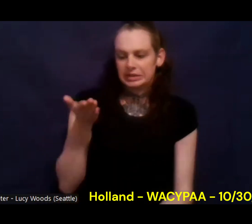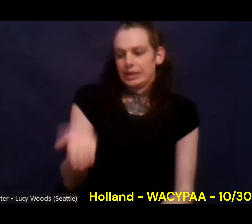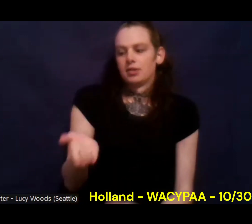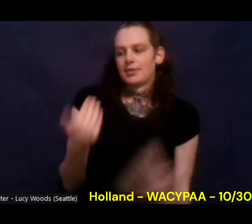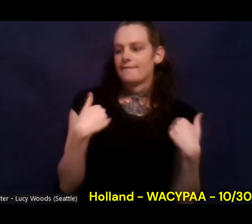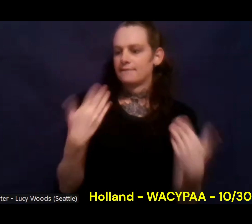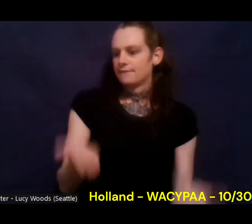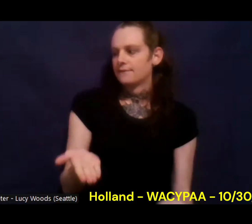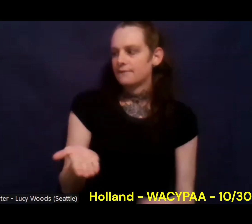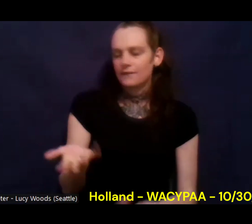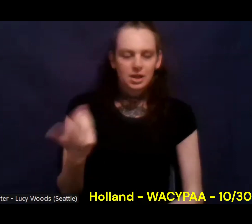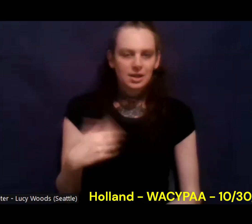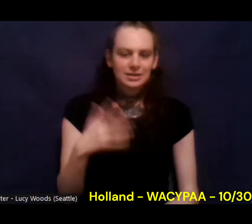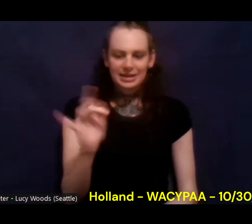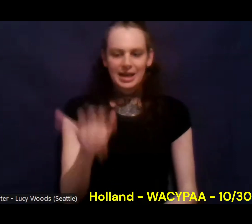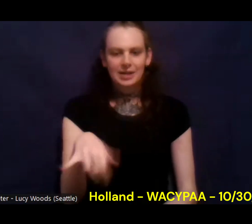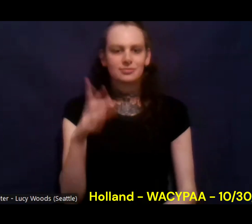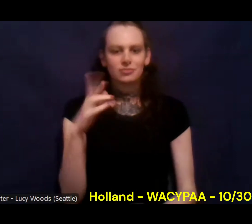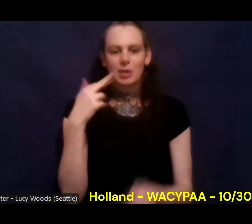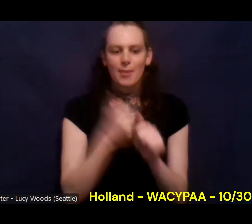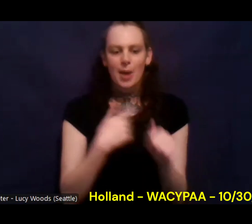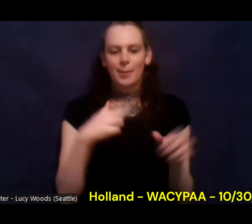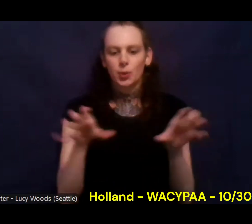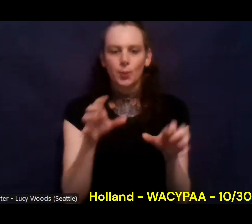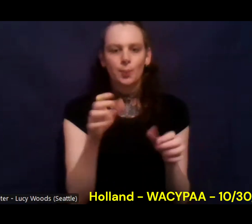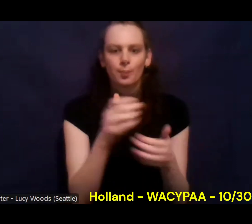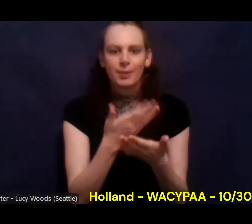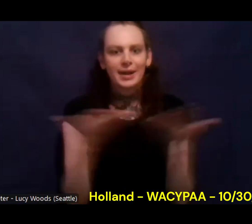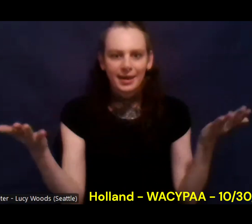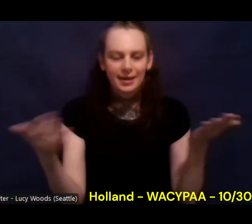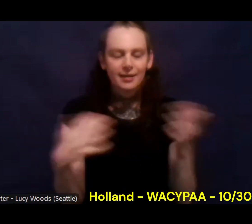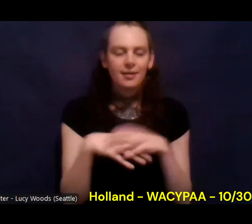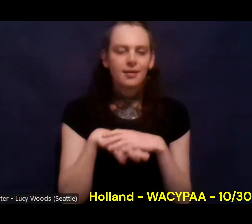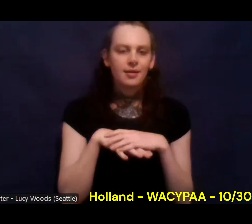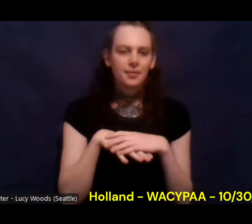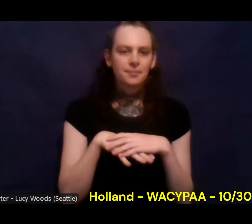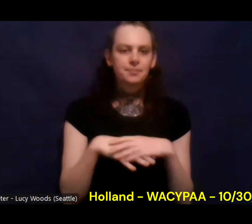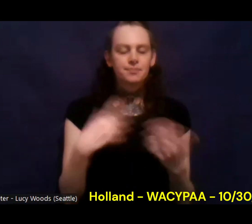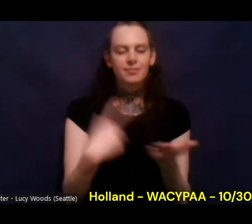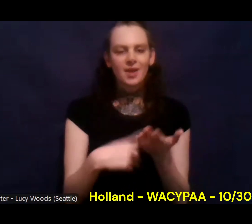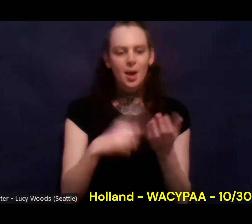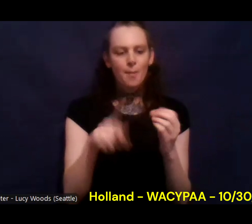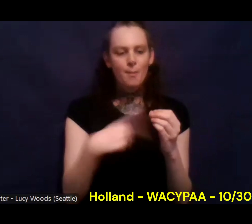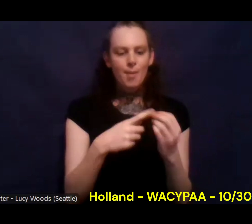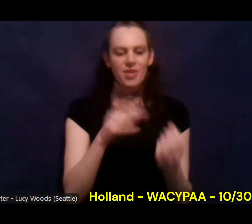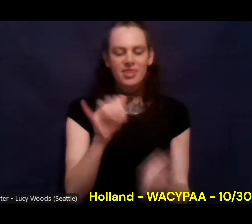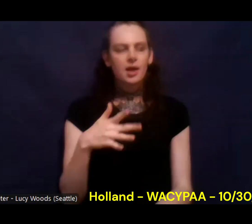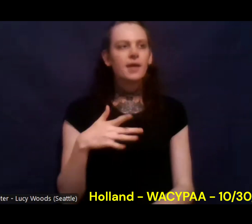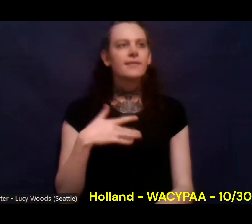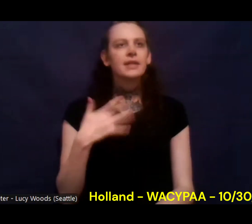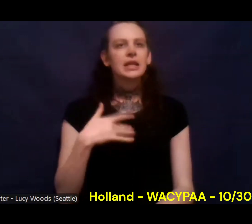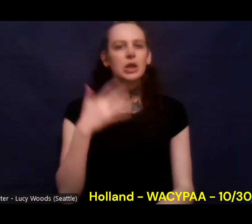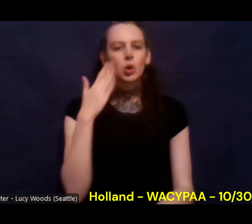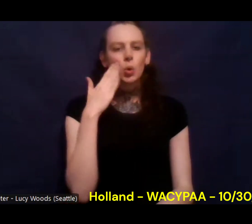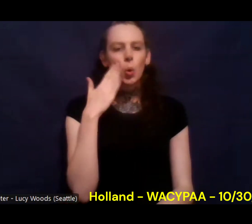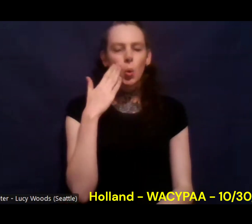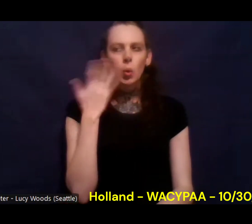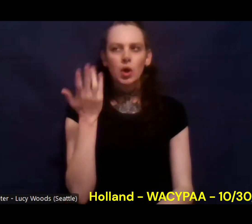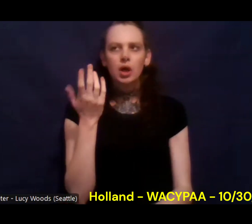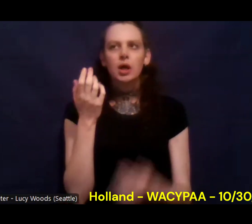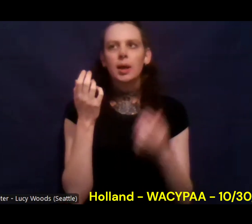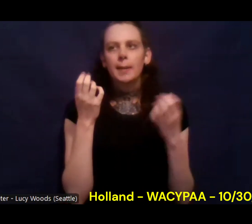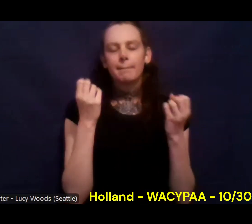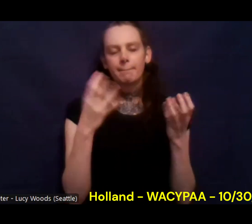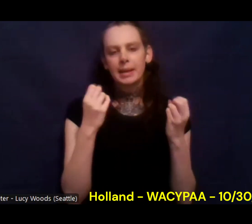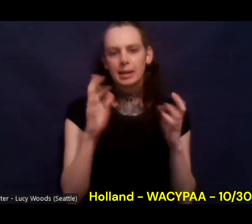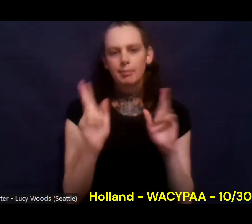like anything. And like when we talk about like that feeling that we had, like I hear a lot of speakers talk